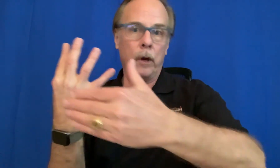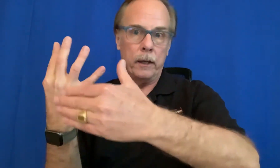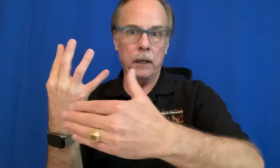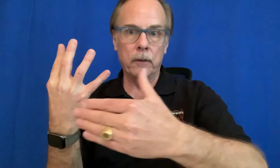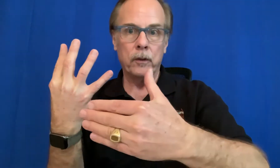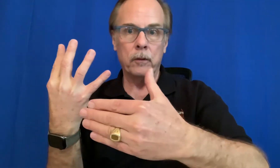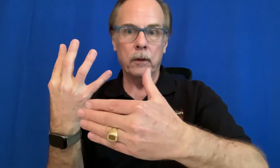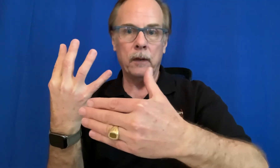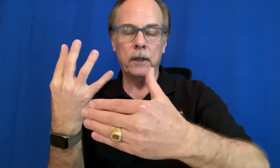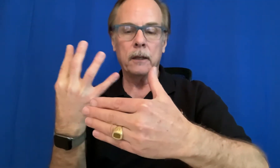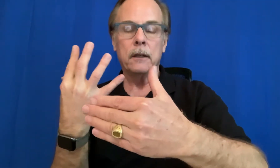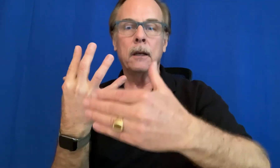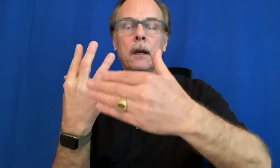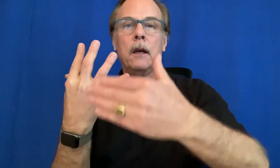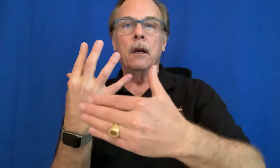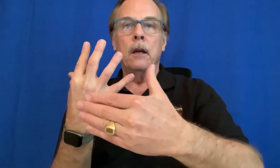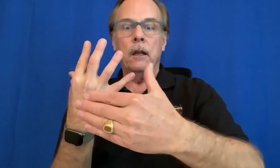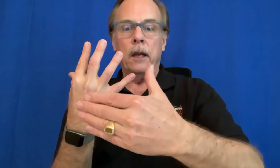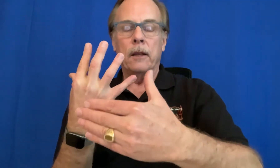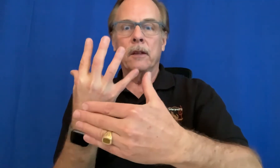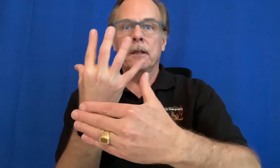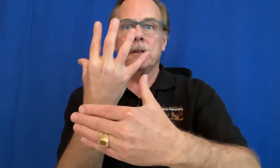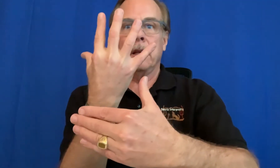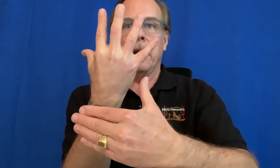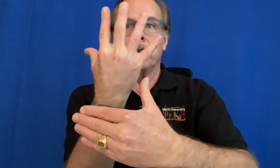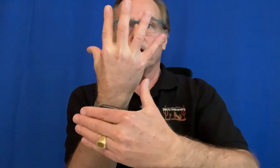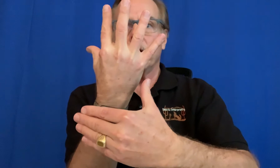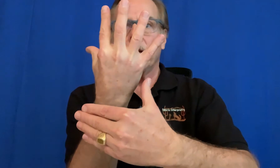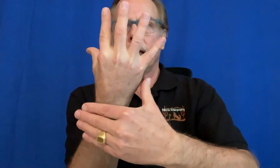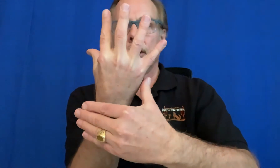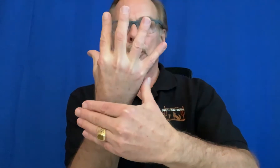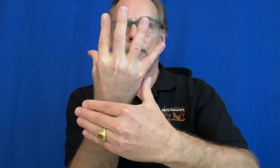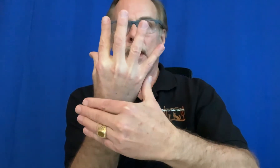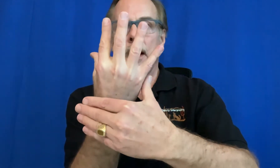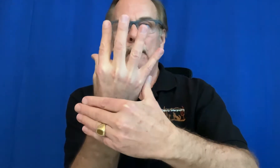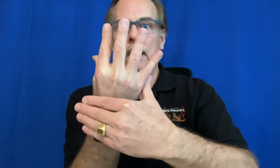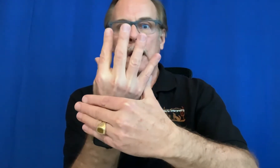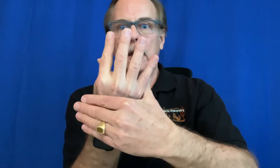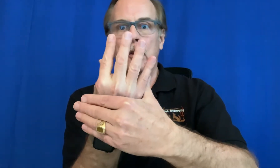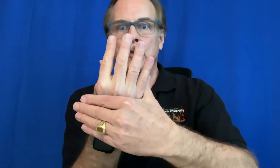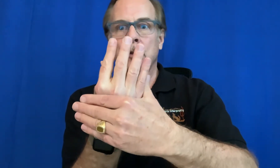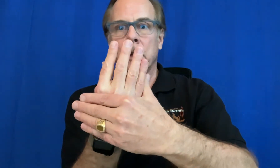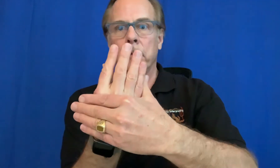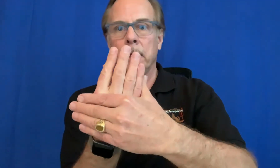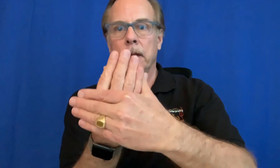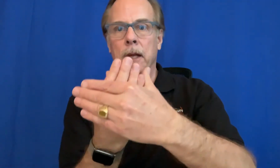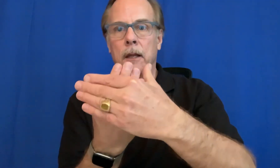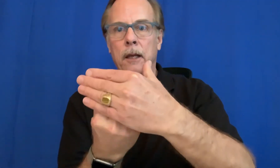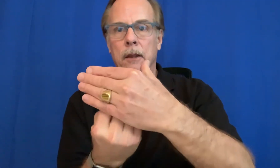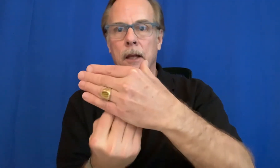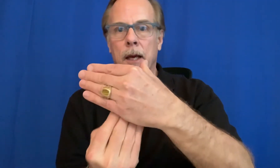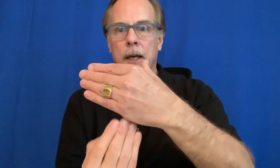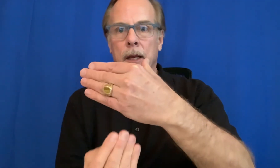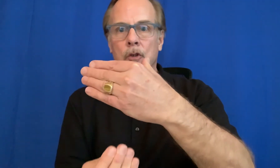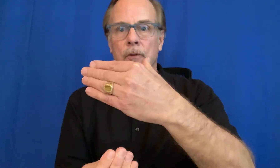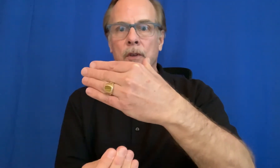hand if you're left-handed, like this, and you're taking your 5 hand, you're coming down like that, and you're